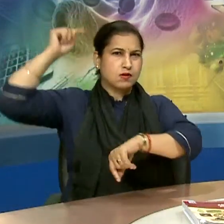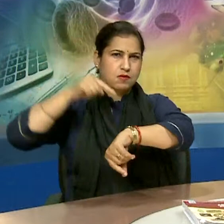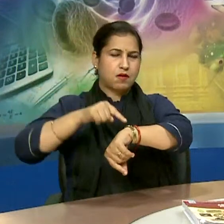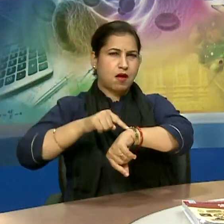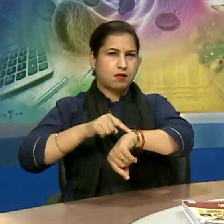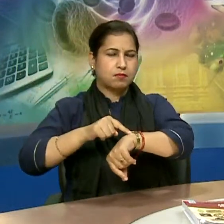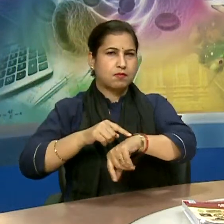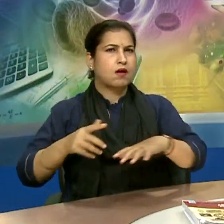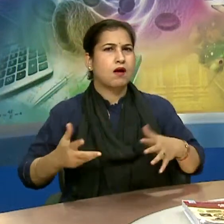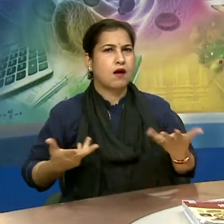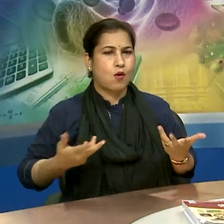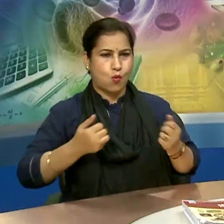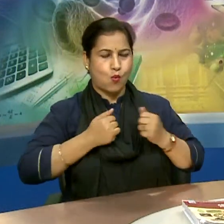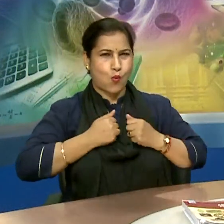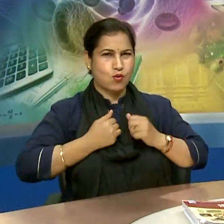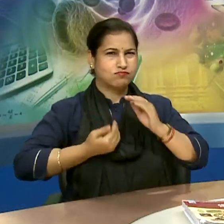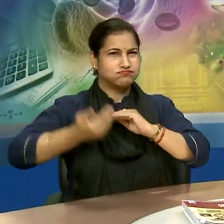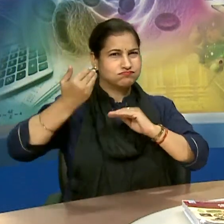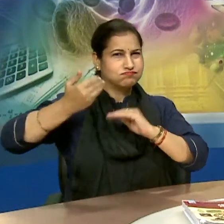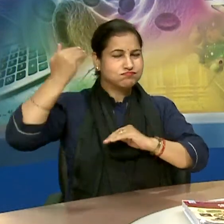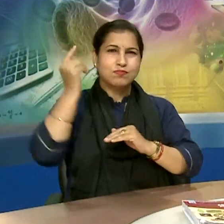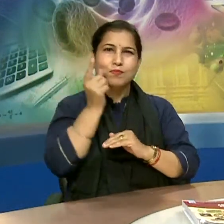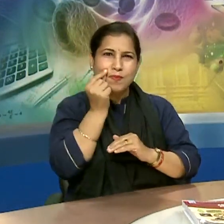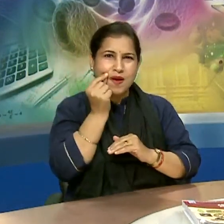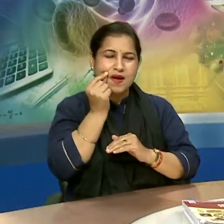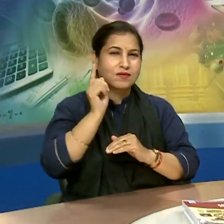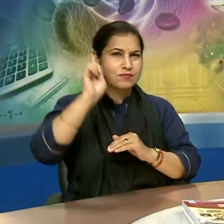how our ancestors make